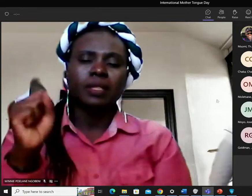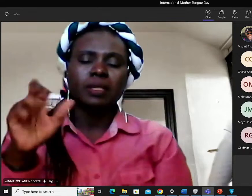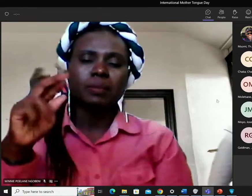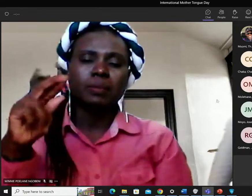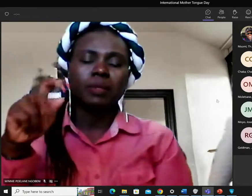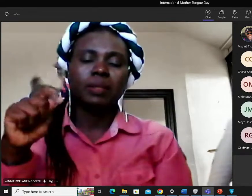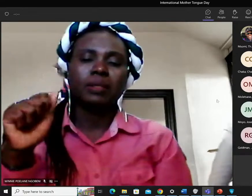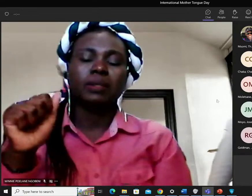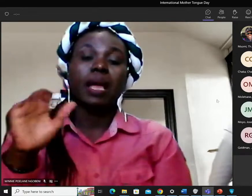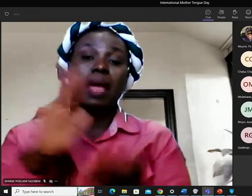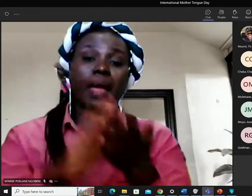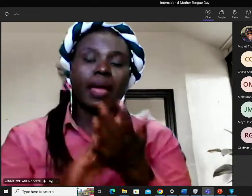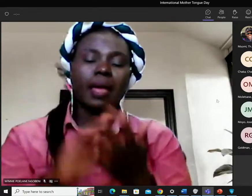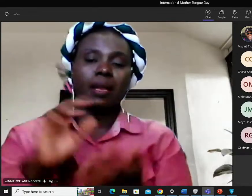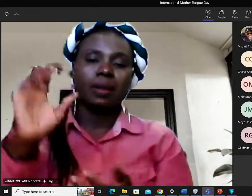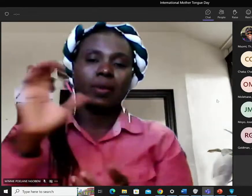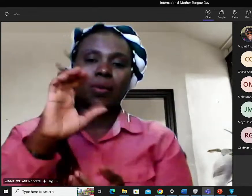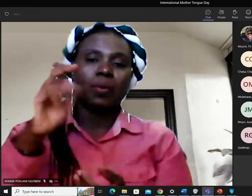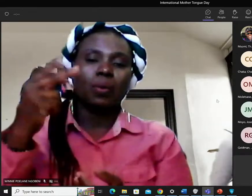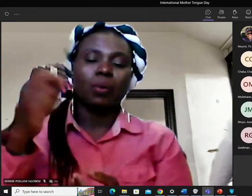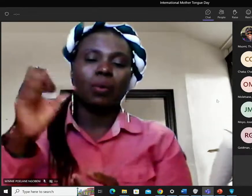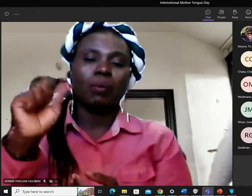East.